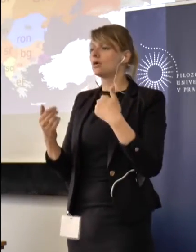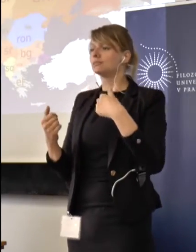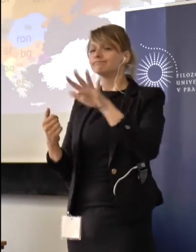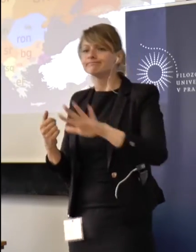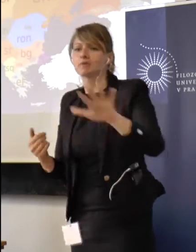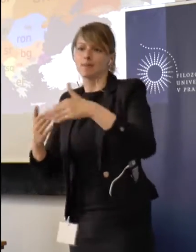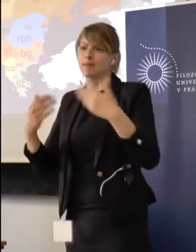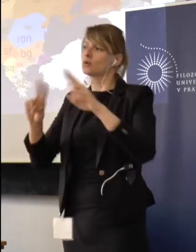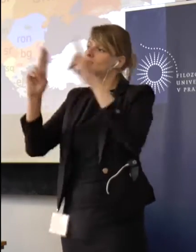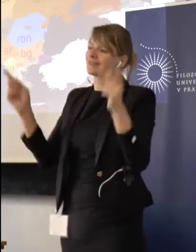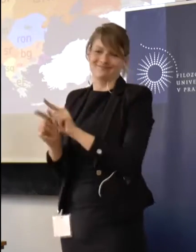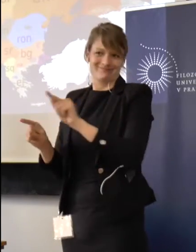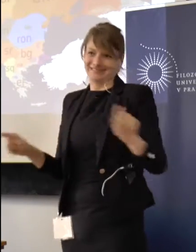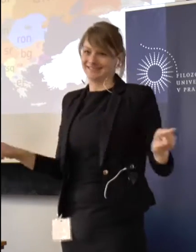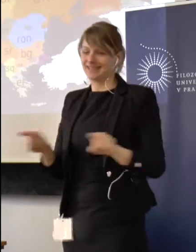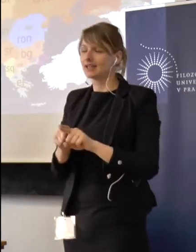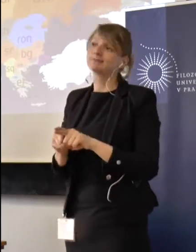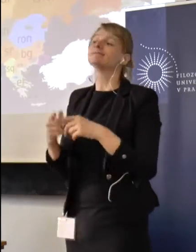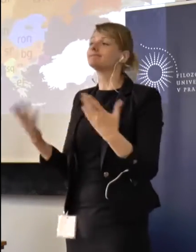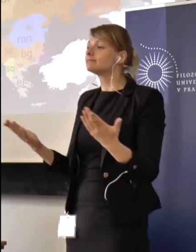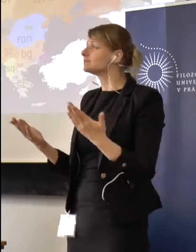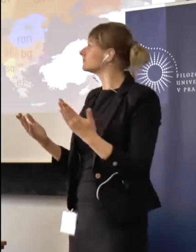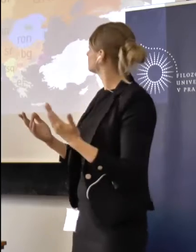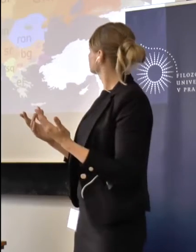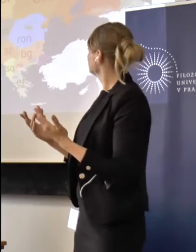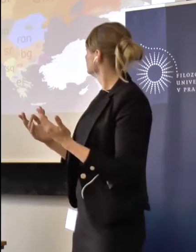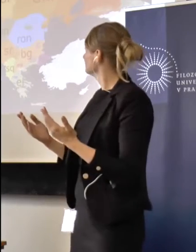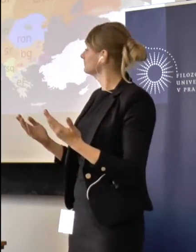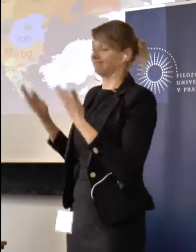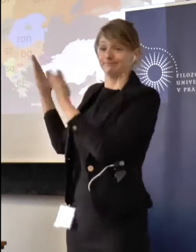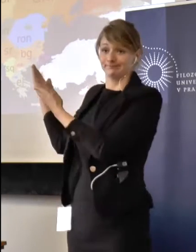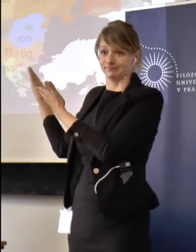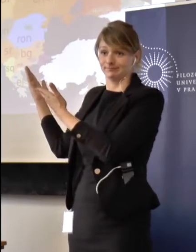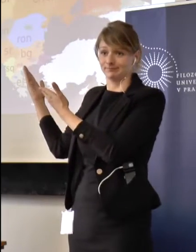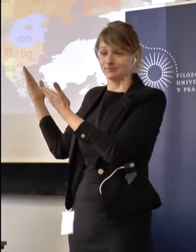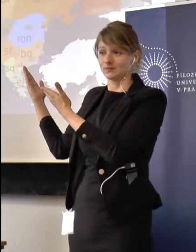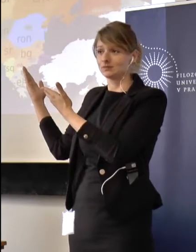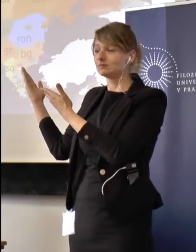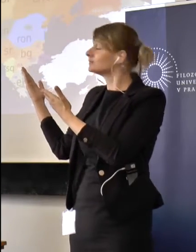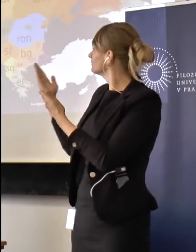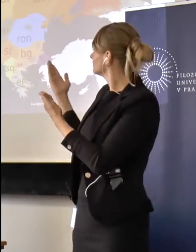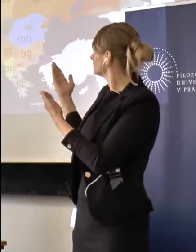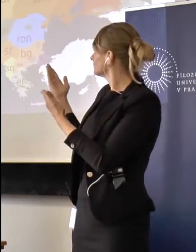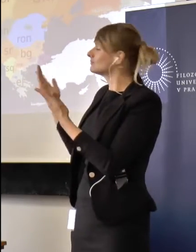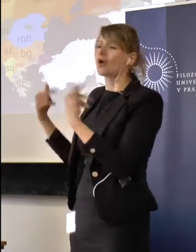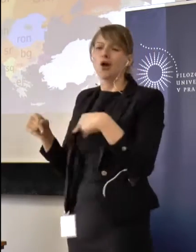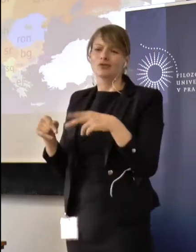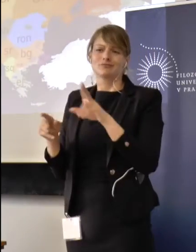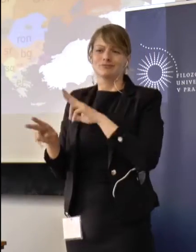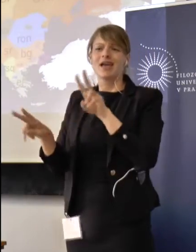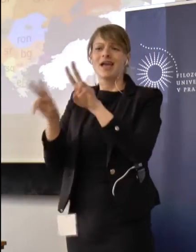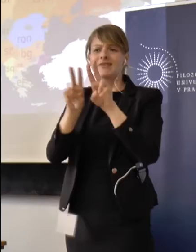scenery in Europe. As you can, I like this map very much. It's the Wikipedia map, and I think it's very